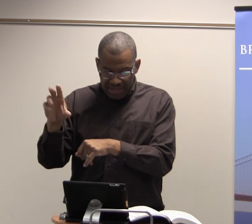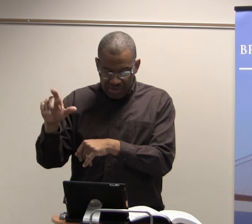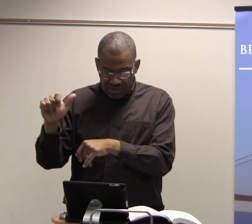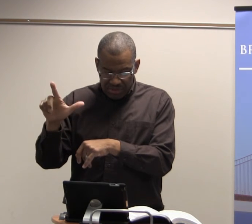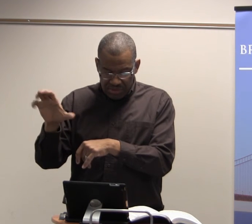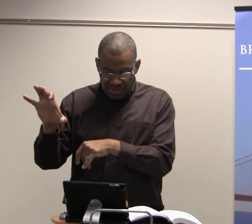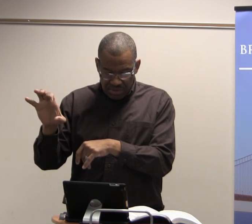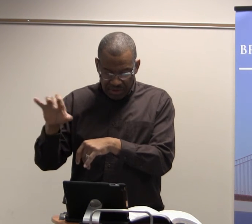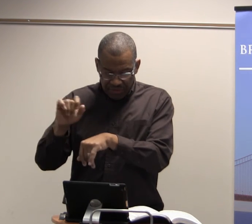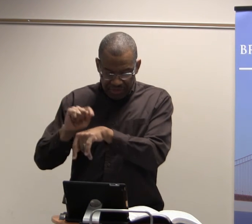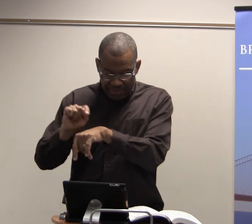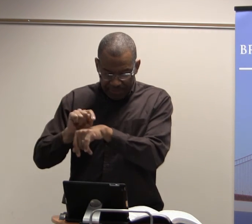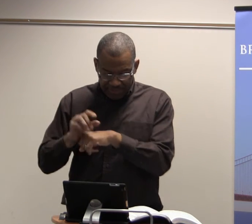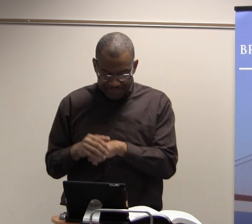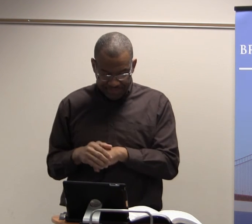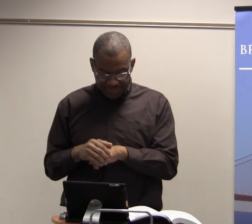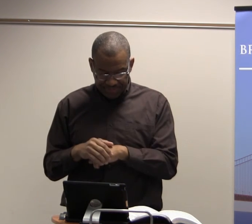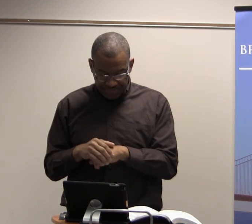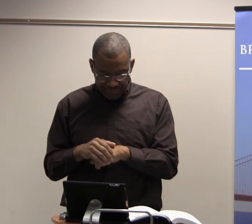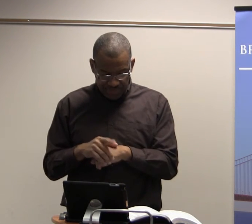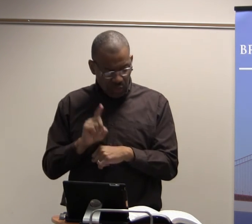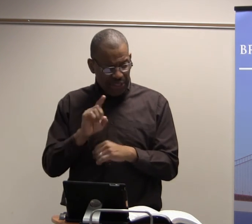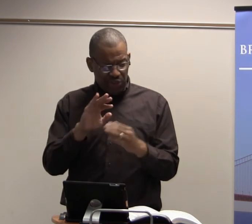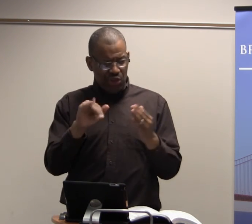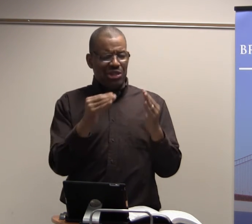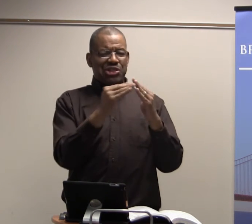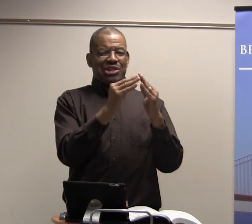pension of temple, where Joseph